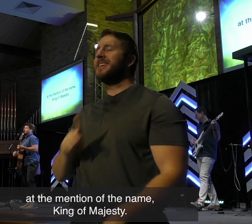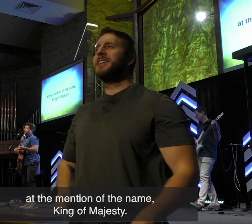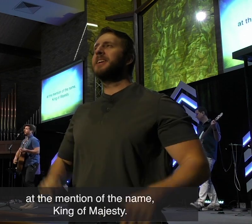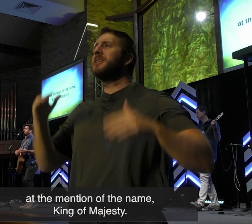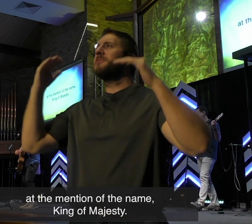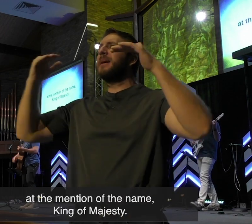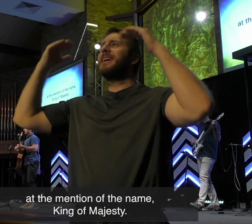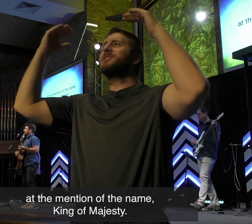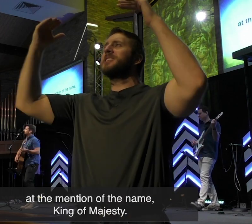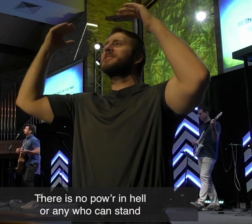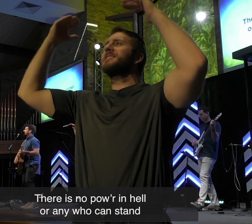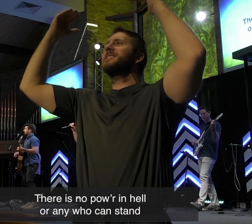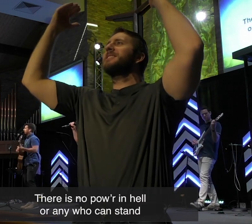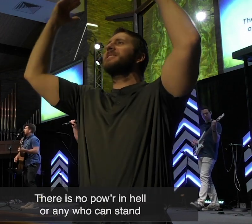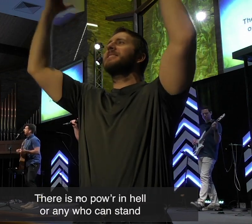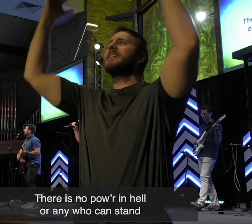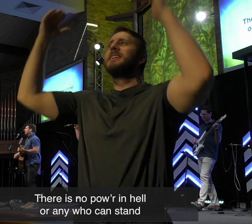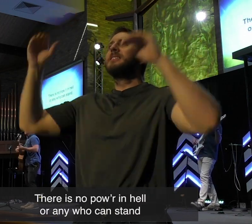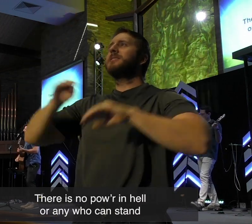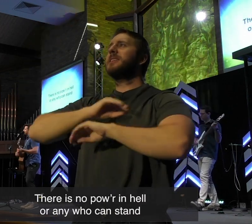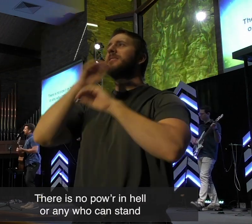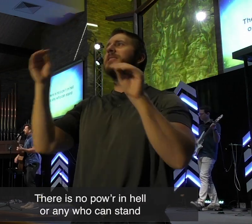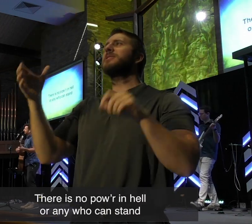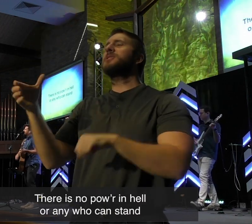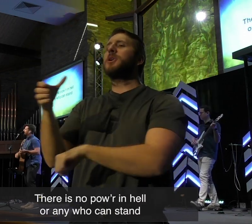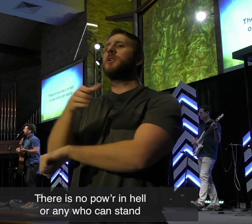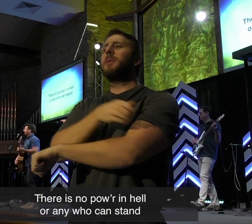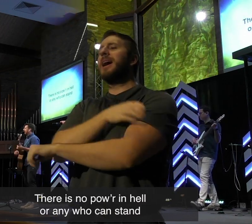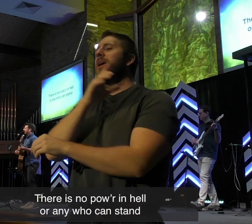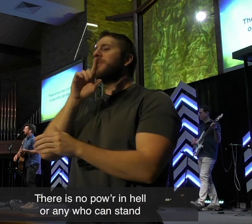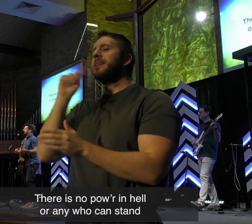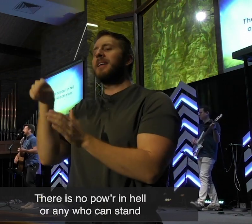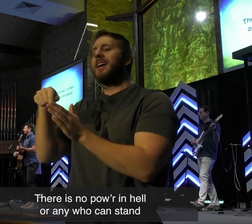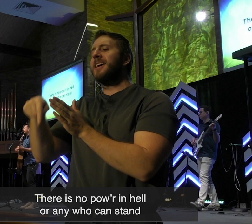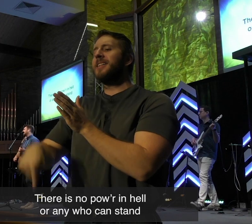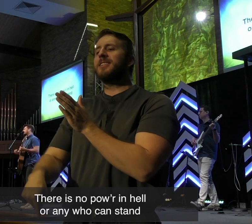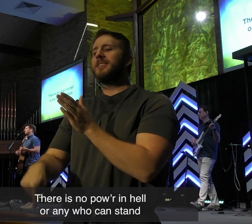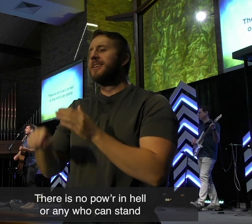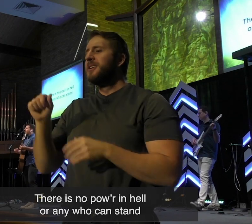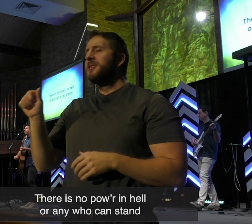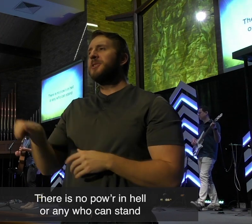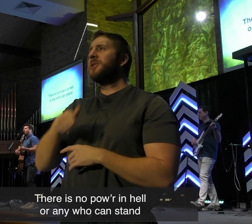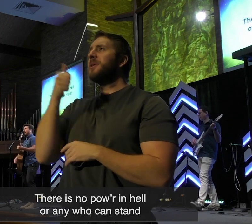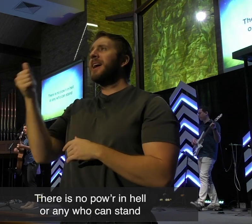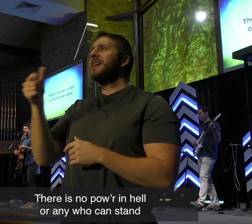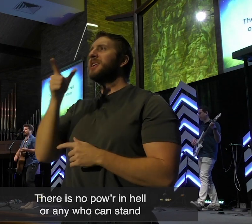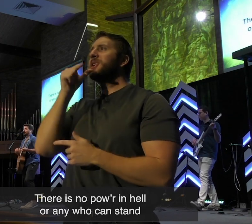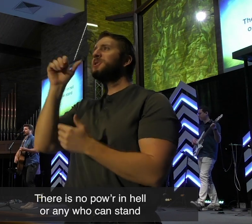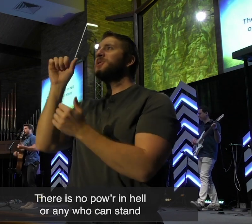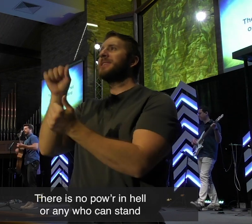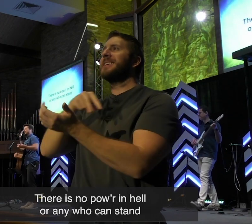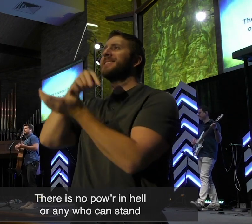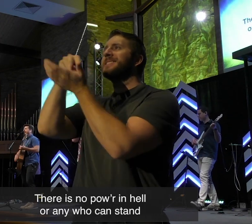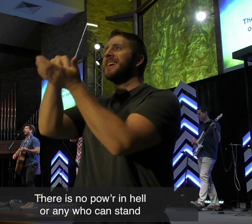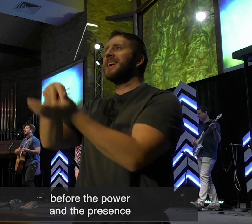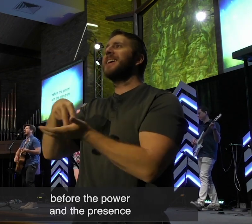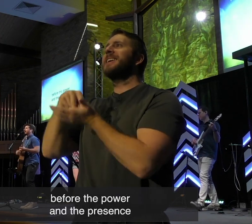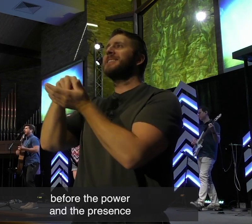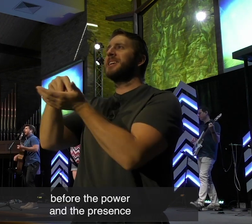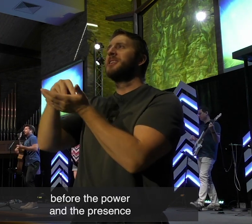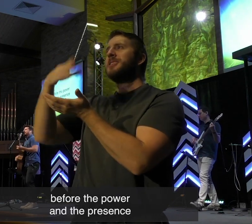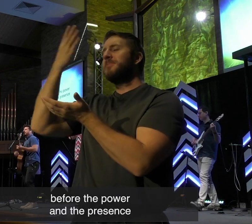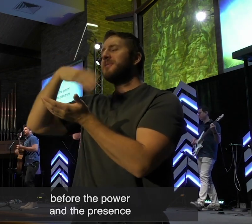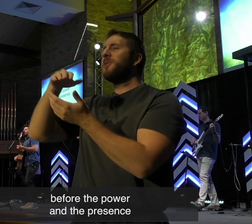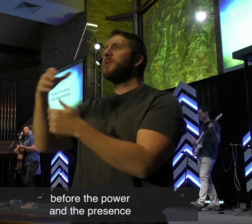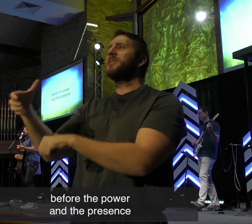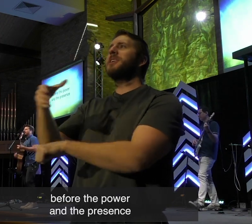name King of Majesty. There is no power in hell or any who can